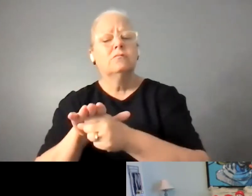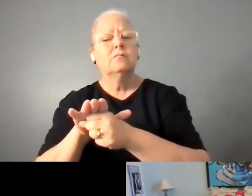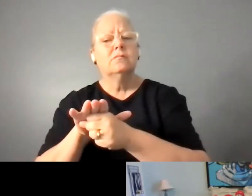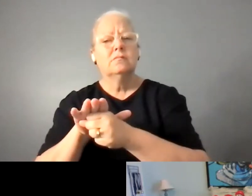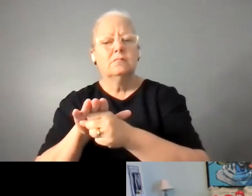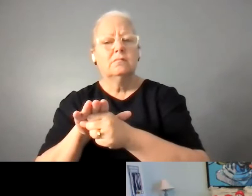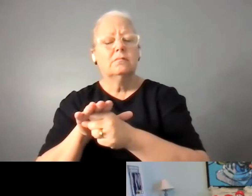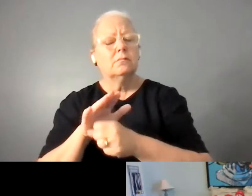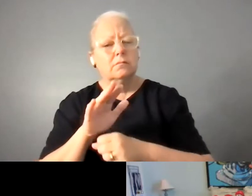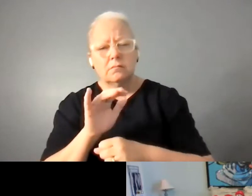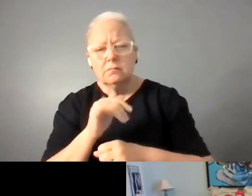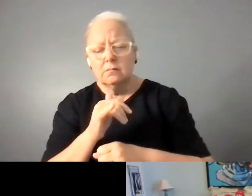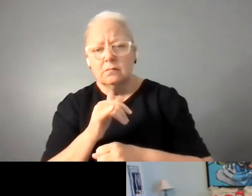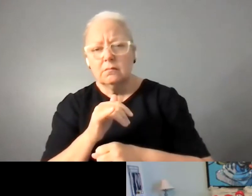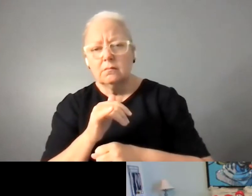yeah.